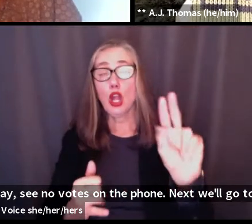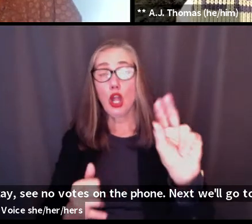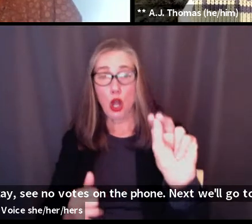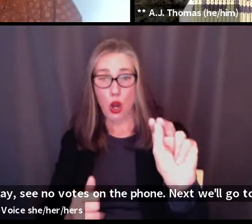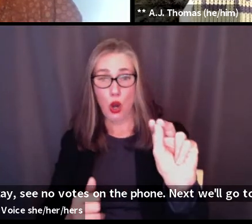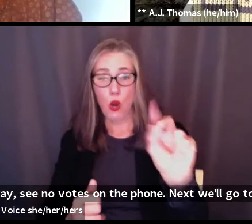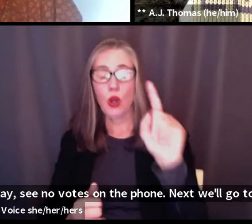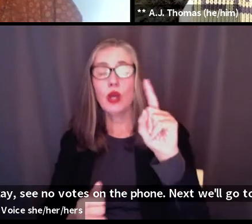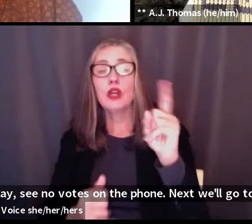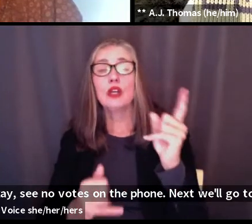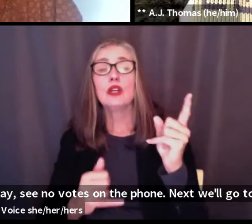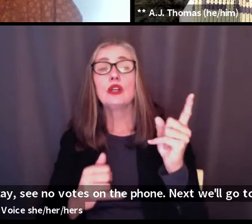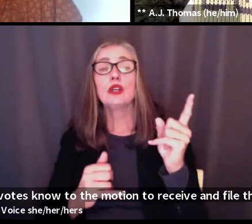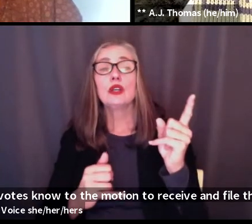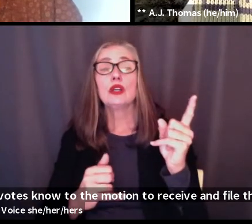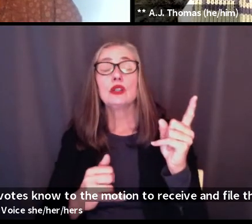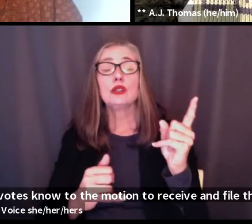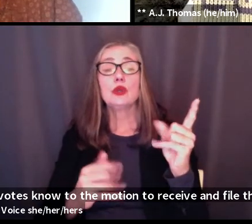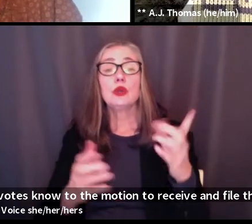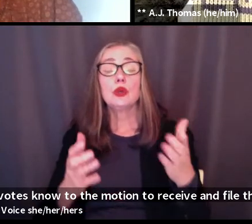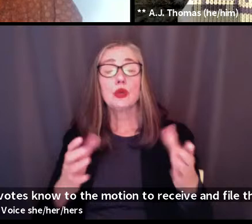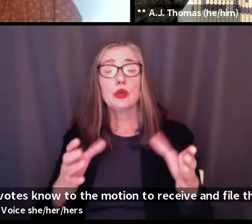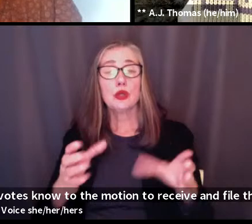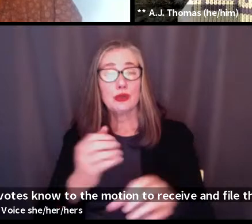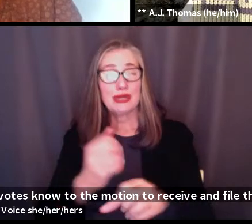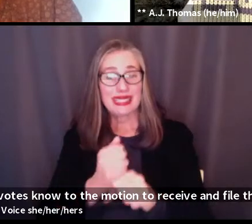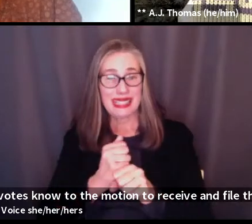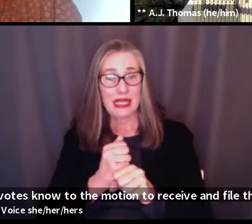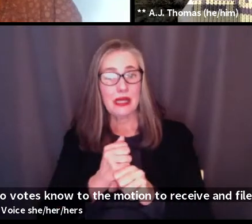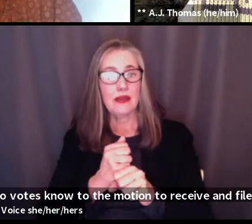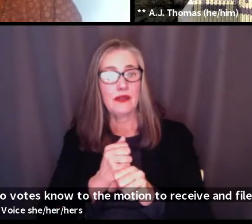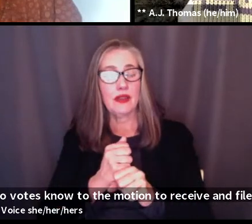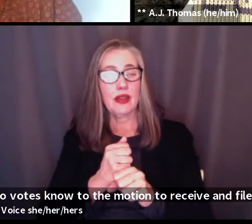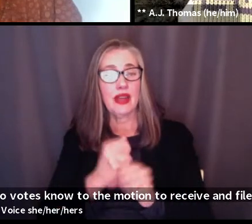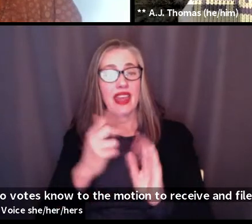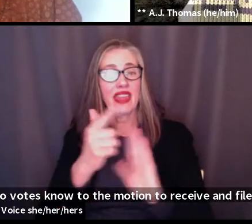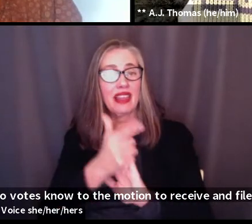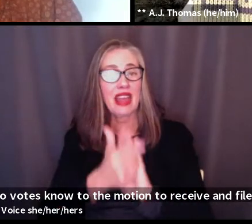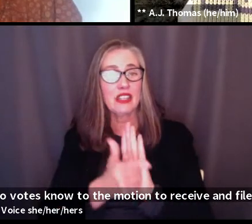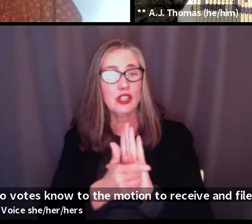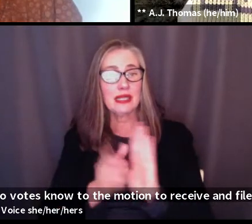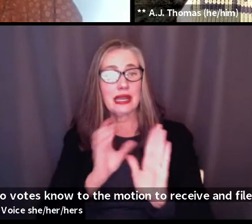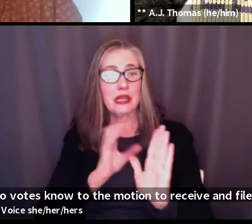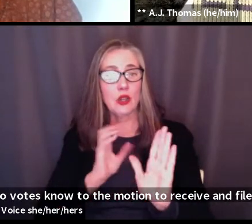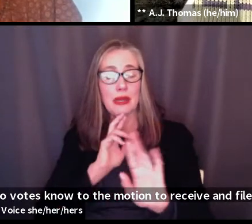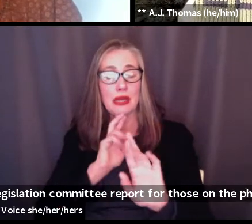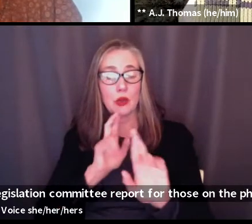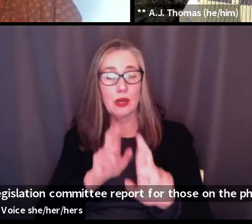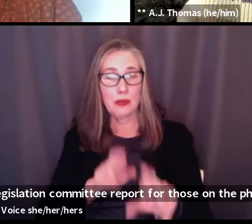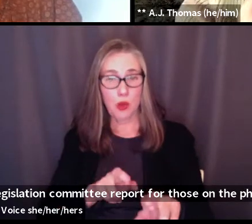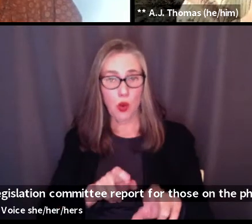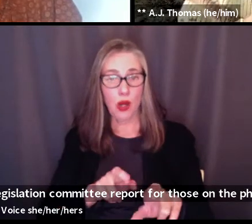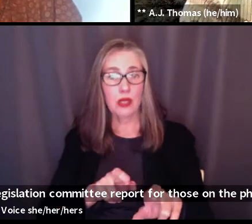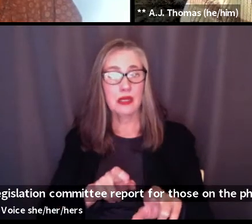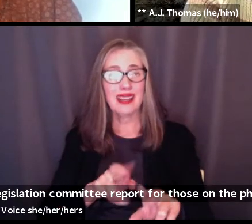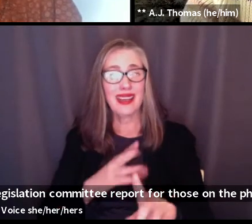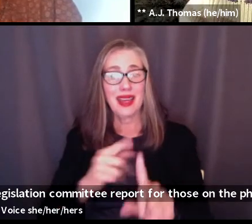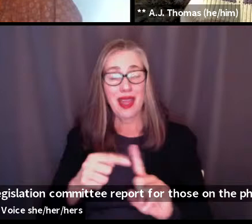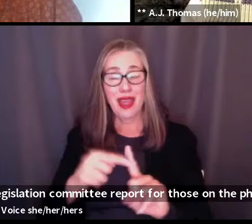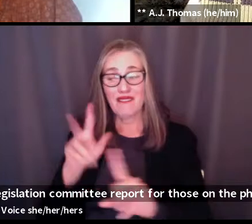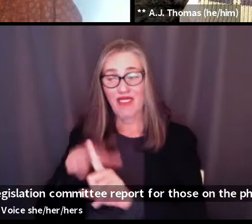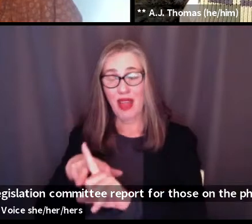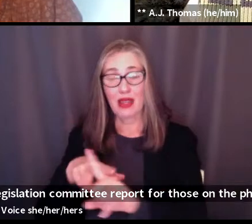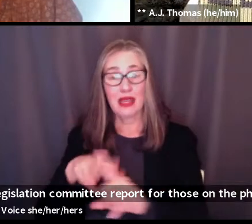motion to receive and file the Legislation Committee report. For those on the phone, please press *9.